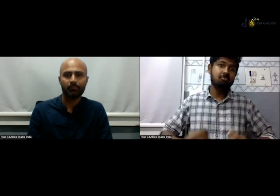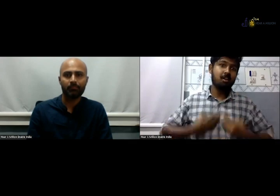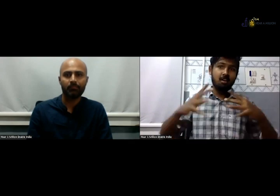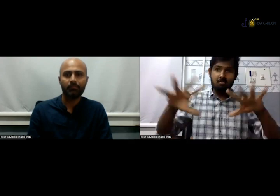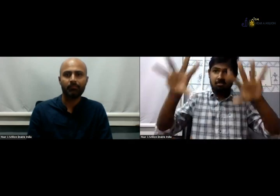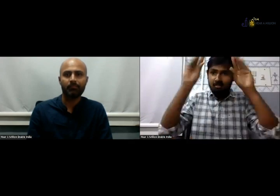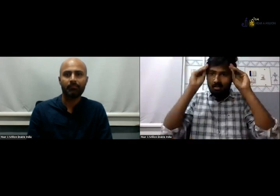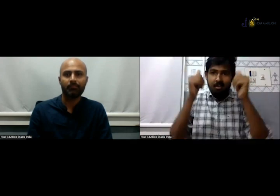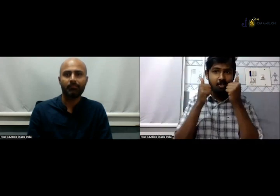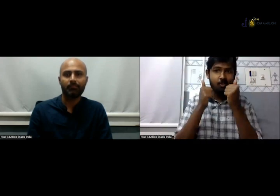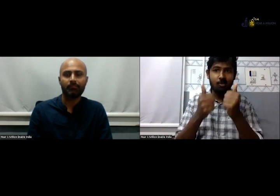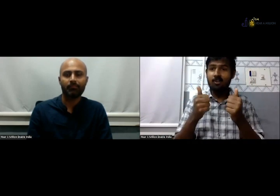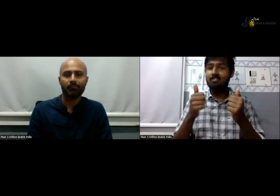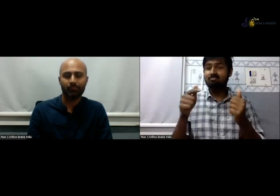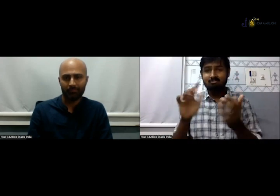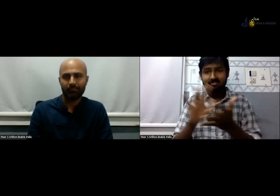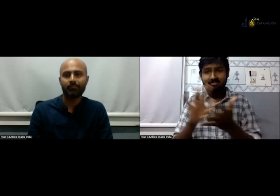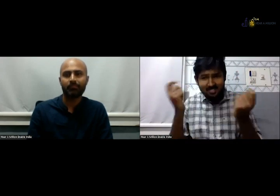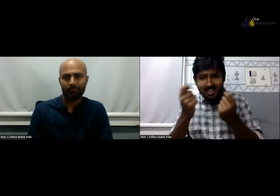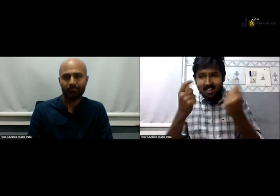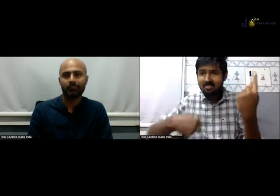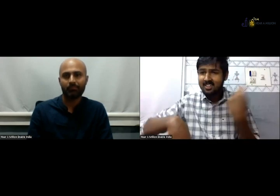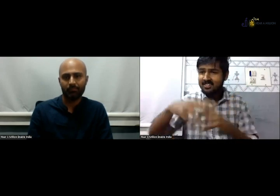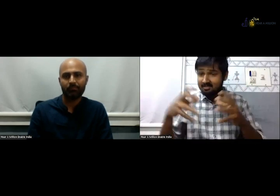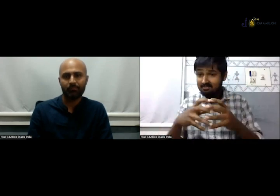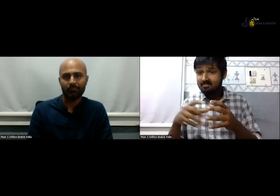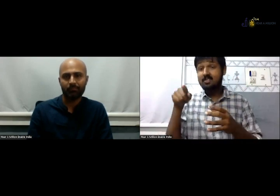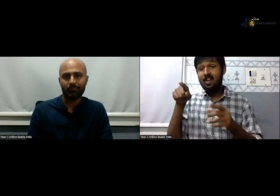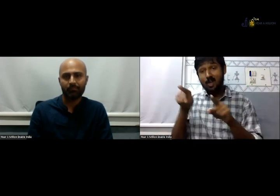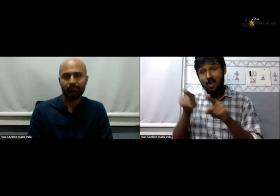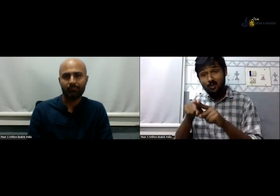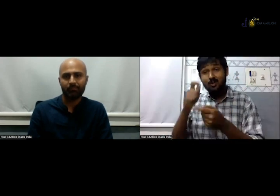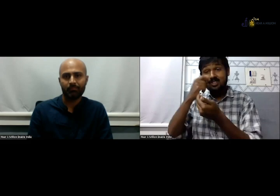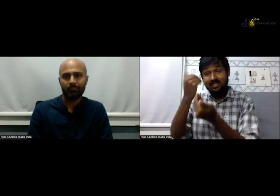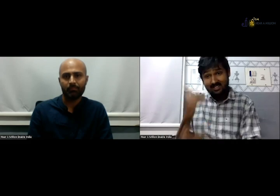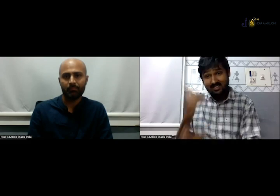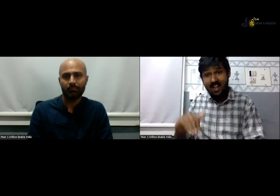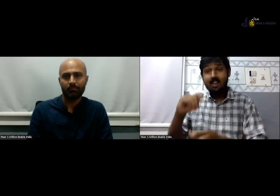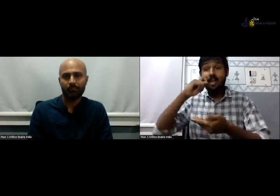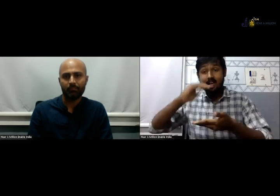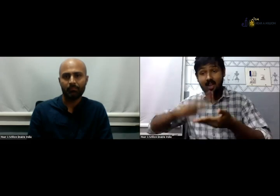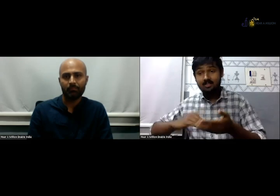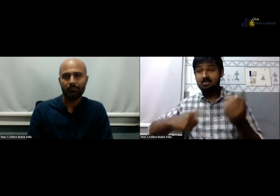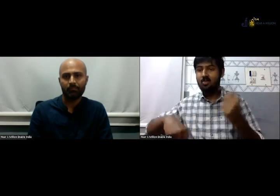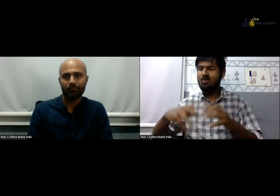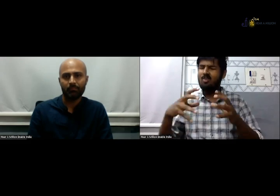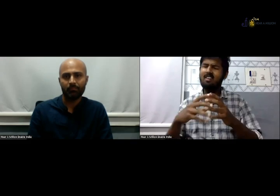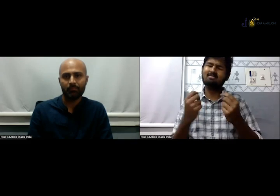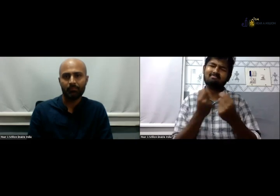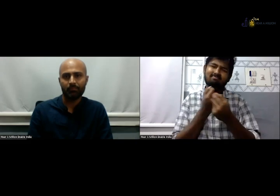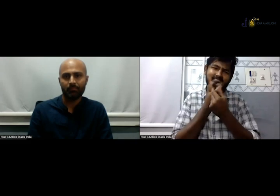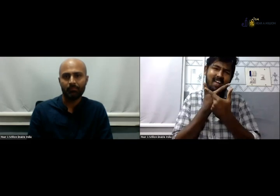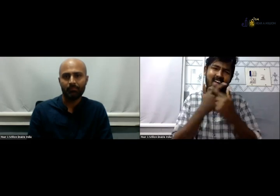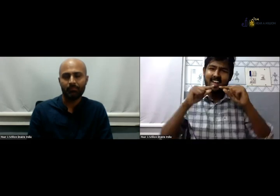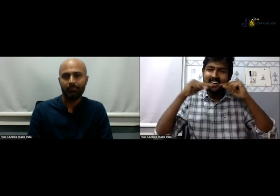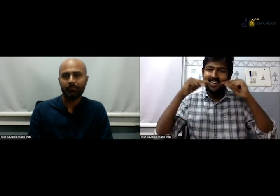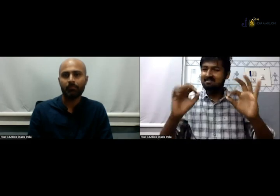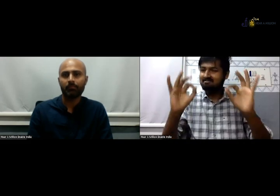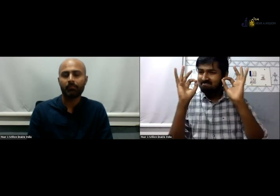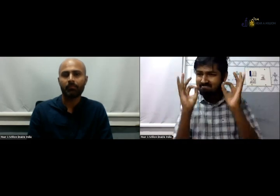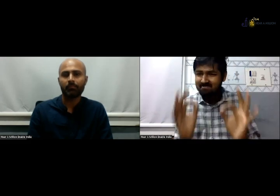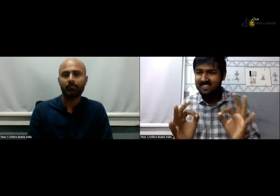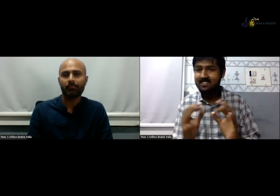program, and everyone was inspired. They learned a lot about, legal policies from Sudamini.